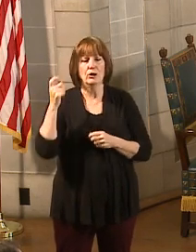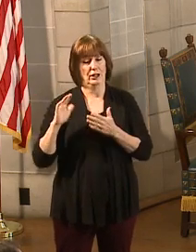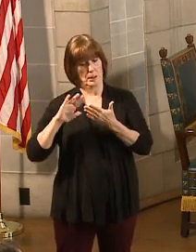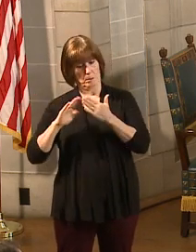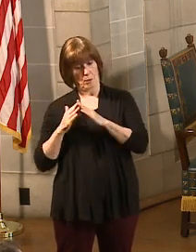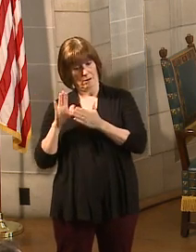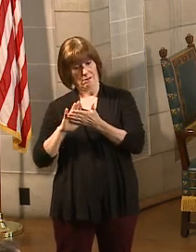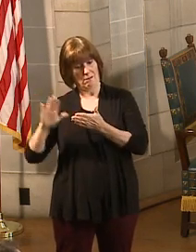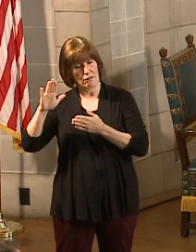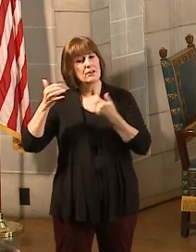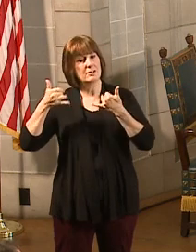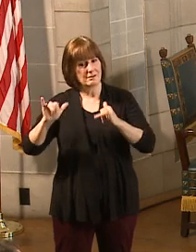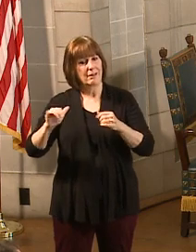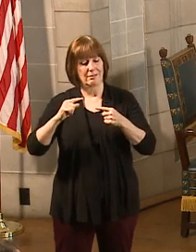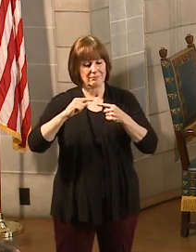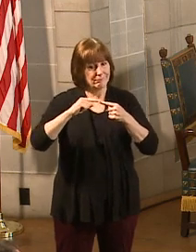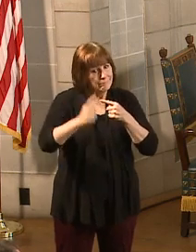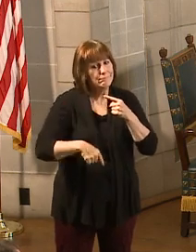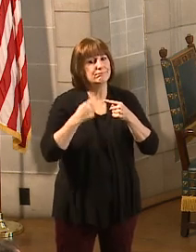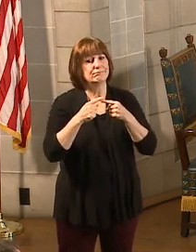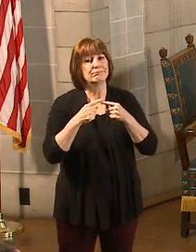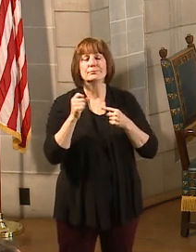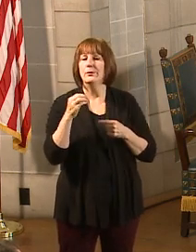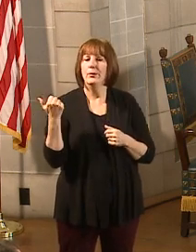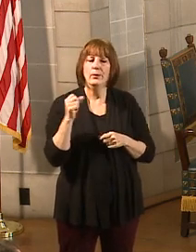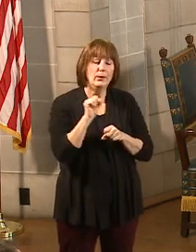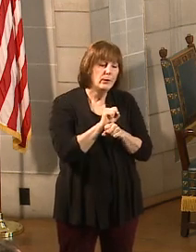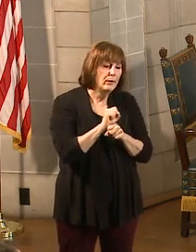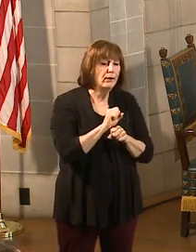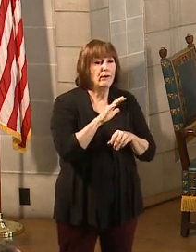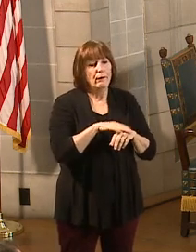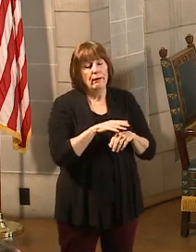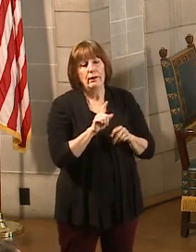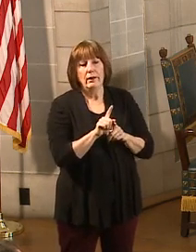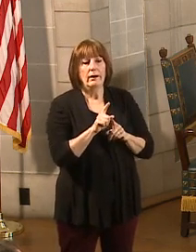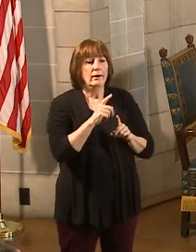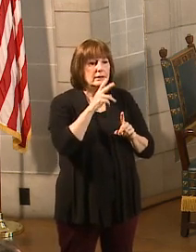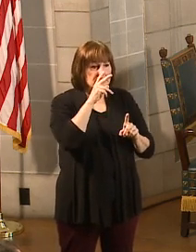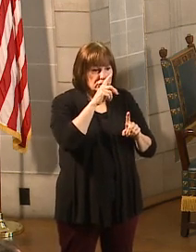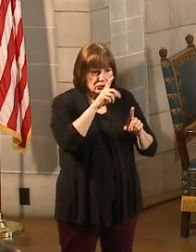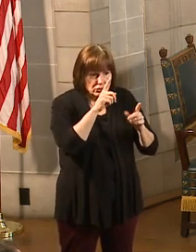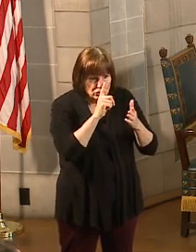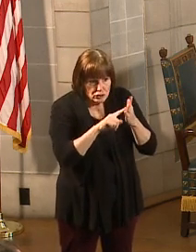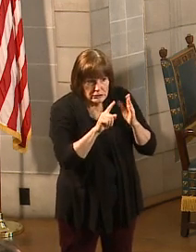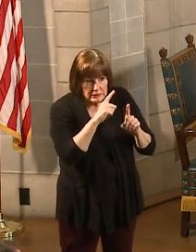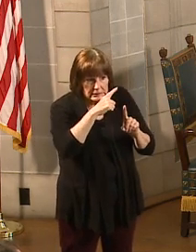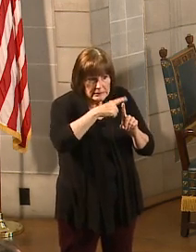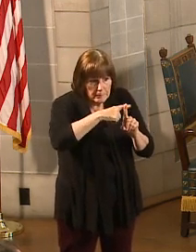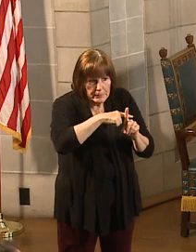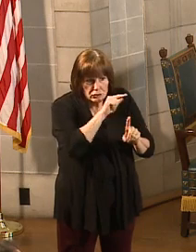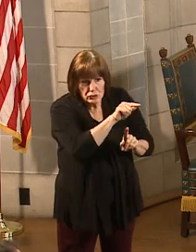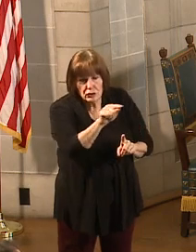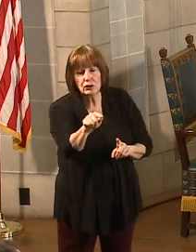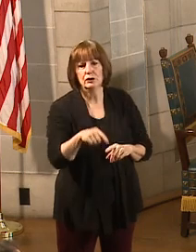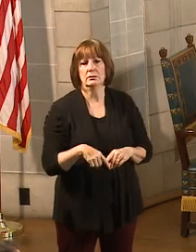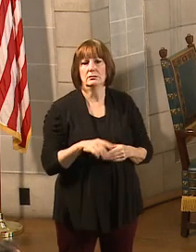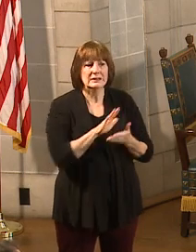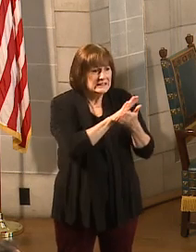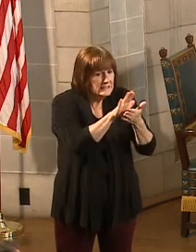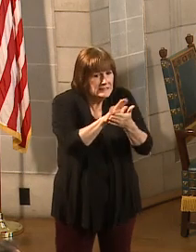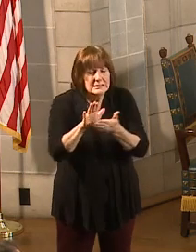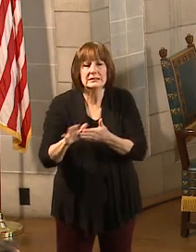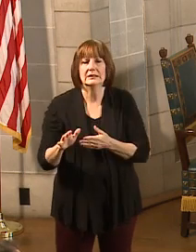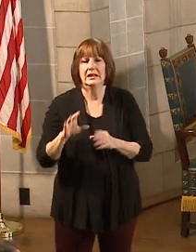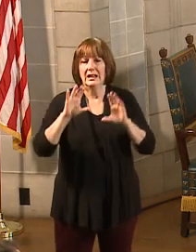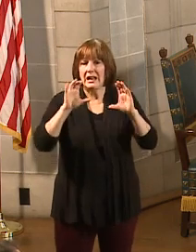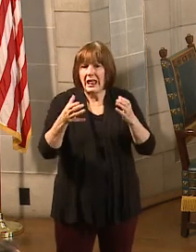course. And so they've been working on things such as temperature screening and sanitization and spreading out classrooms and all the sorts of